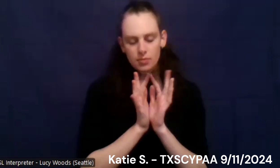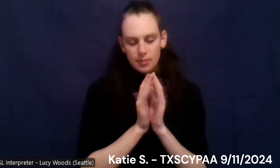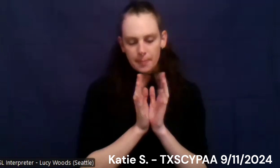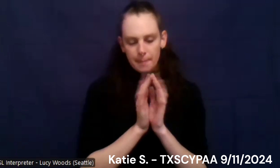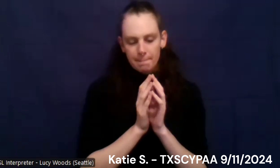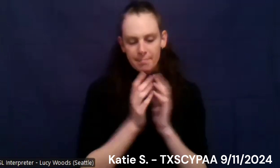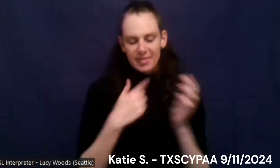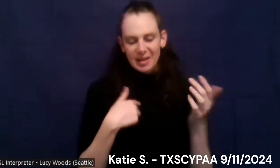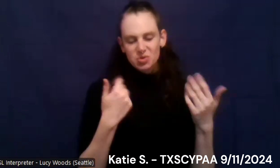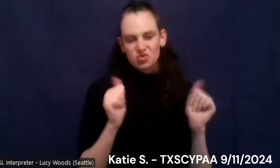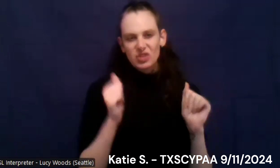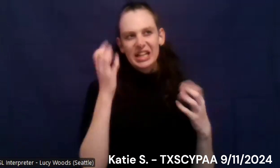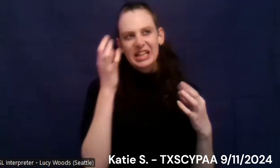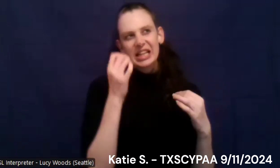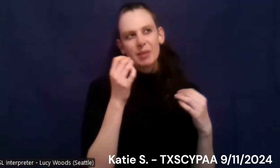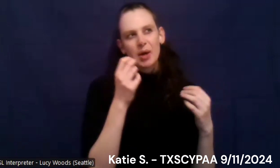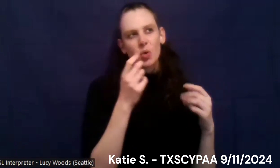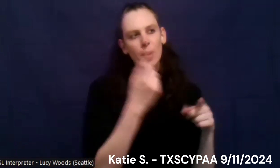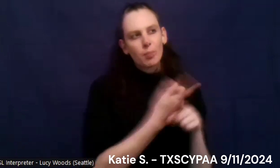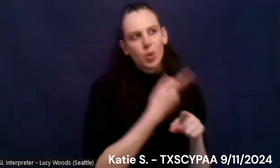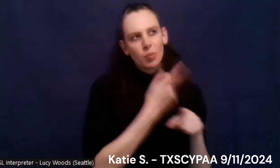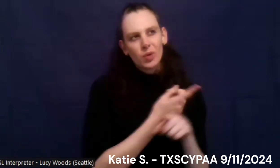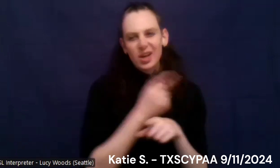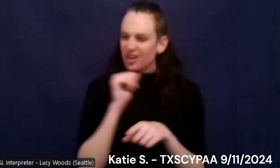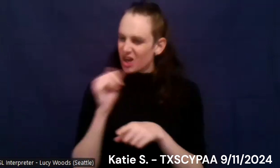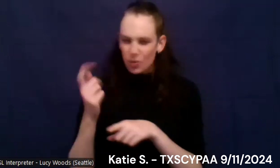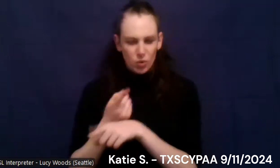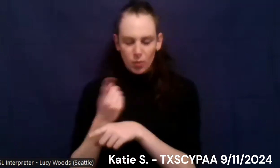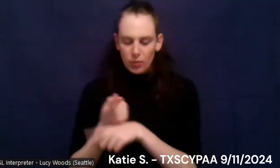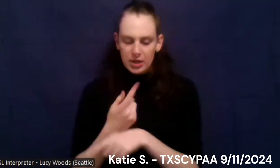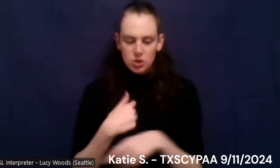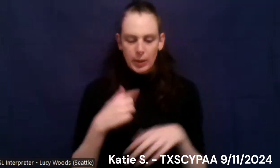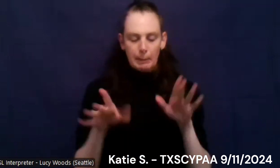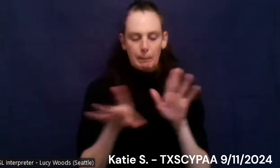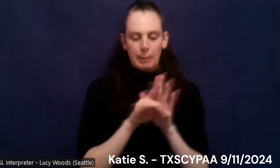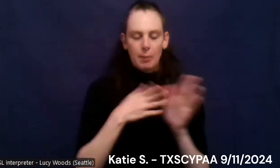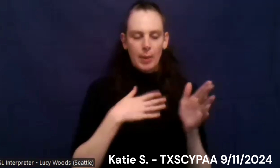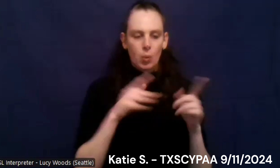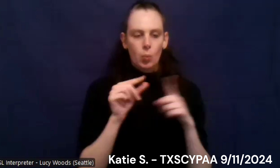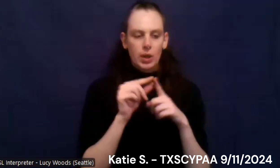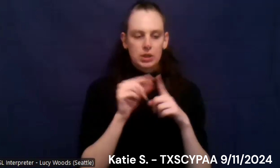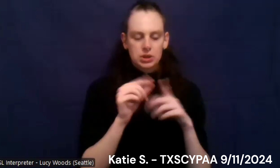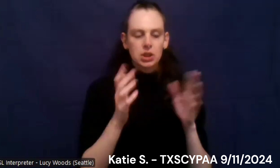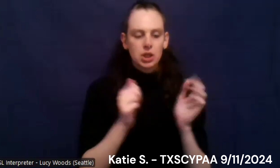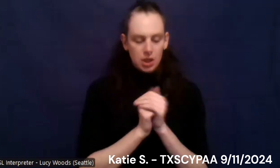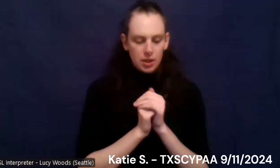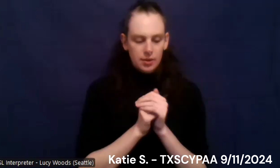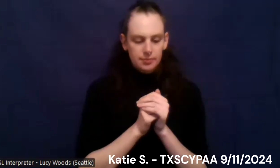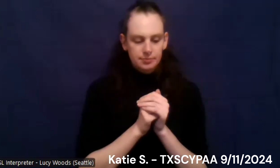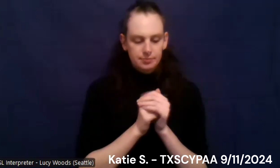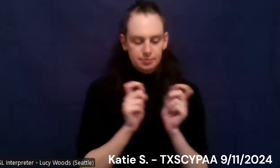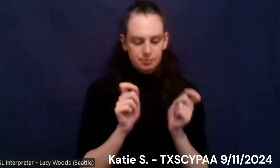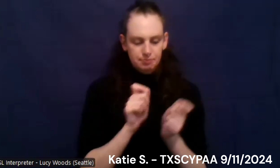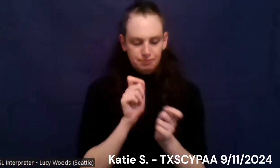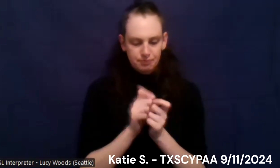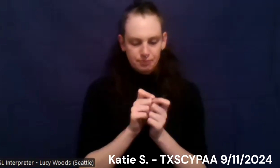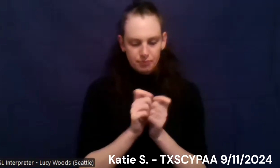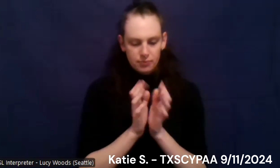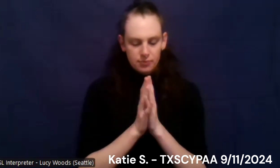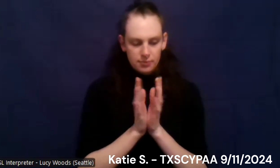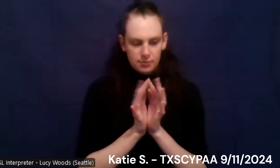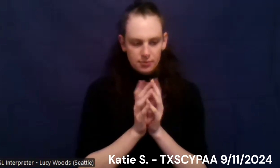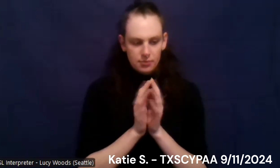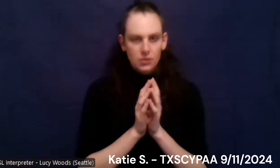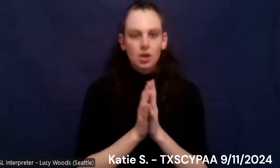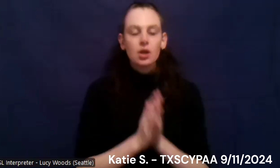not necessarily appropriate. So I'll choose my words wisely in these 2 years. And I will say this too. I had the